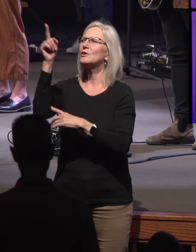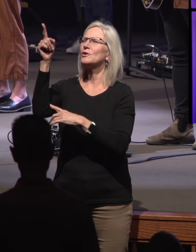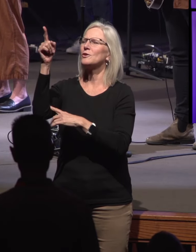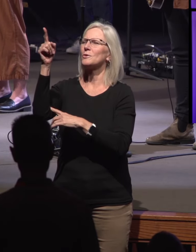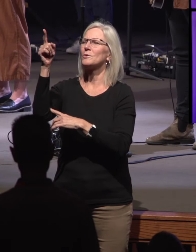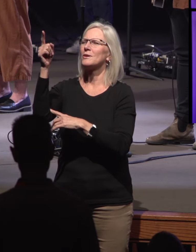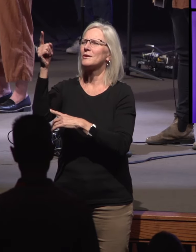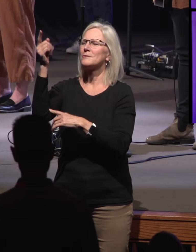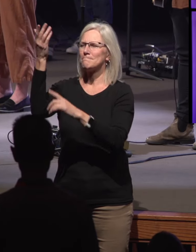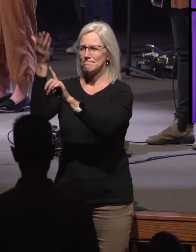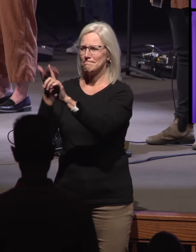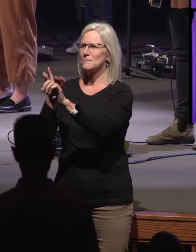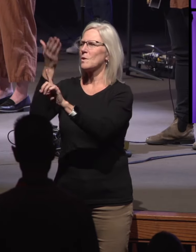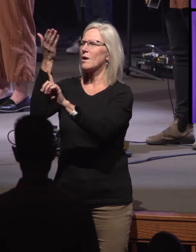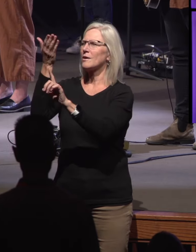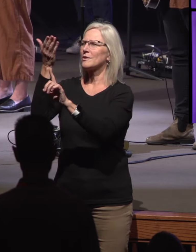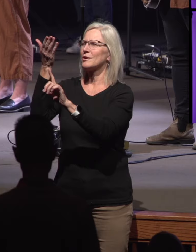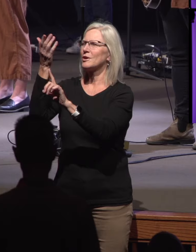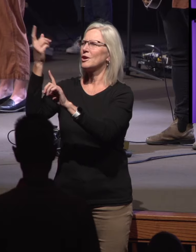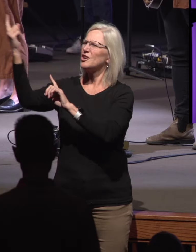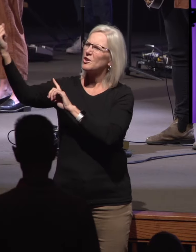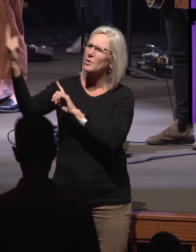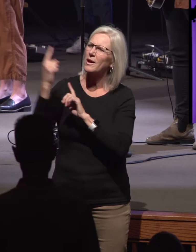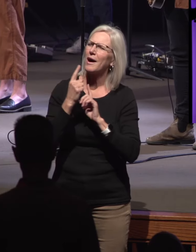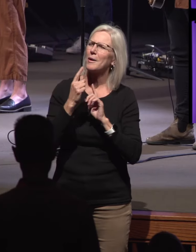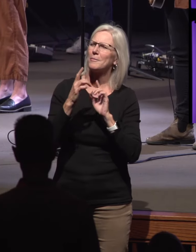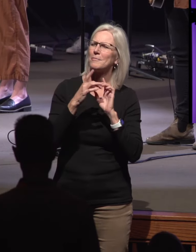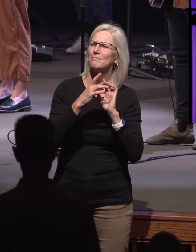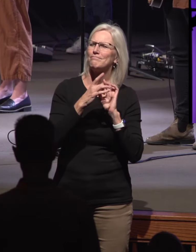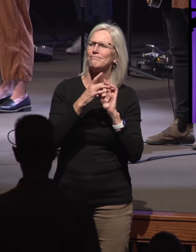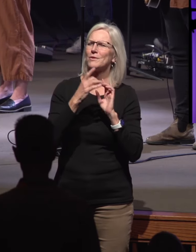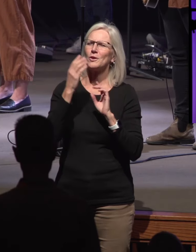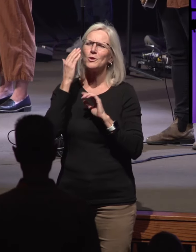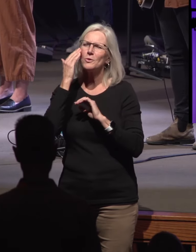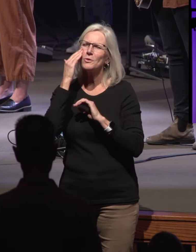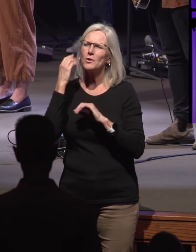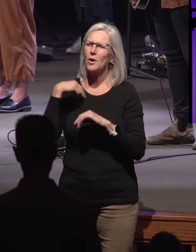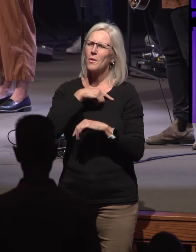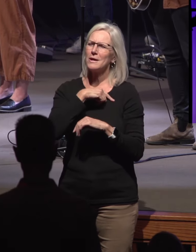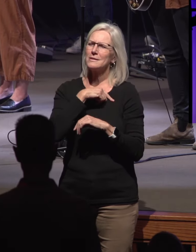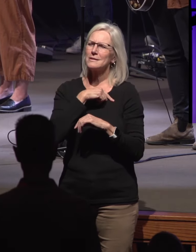The one who comes down and spends time with us knows every detail of us, God.